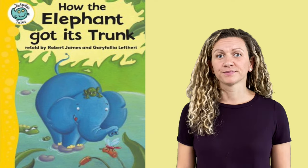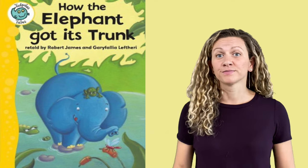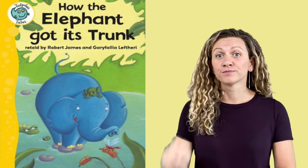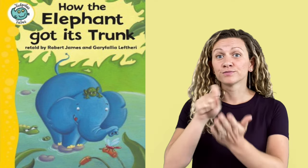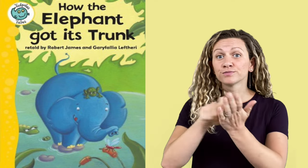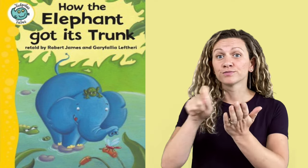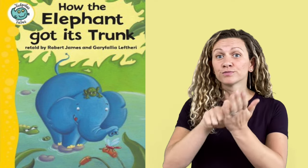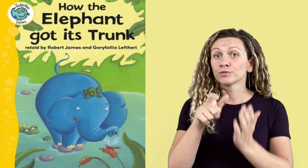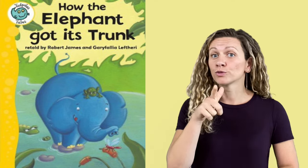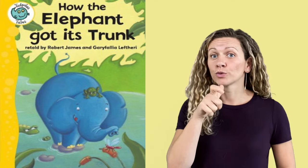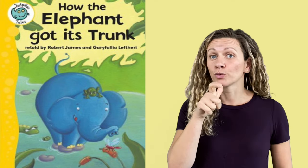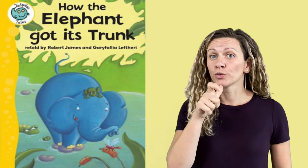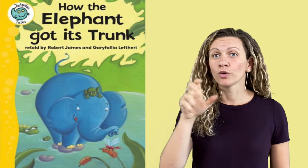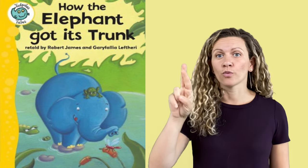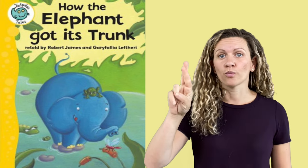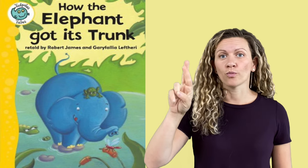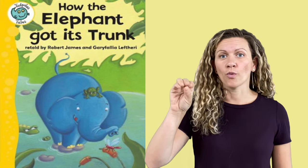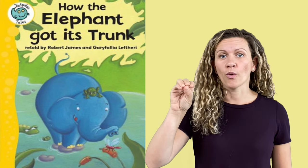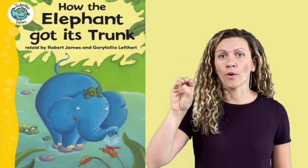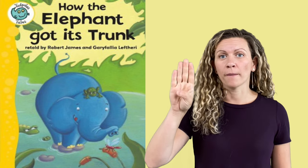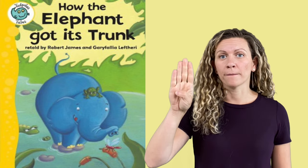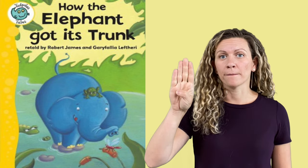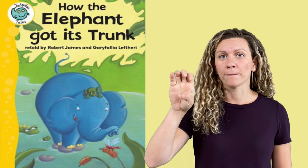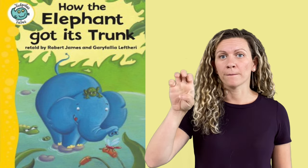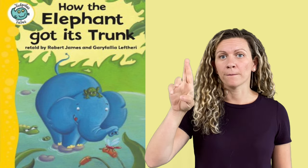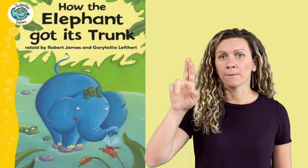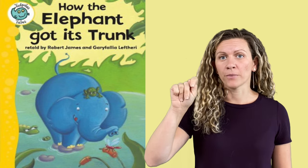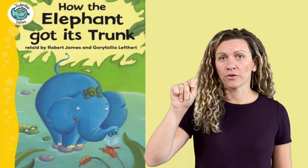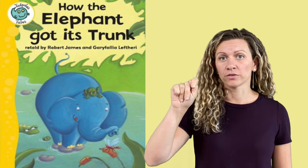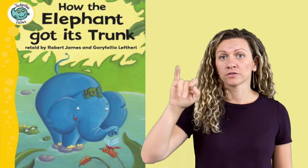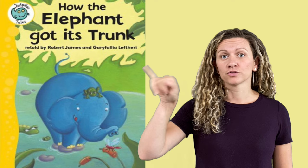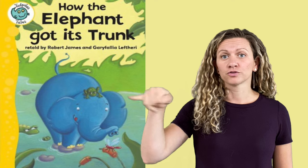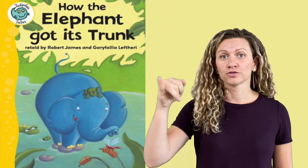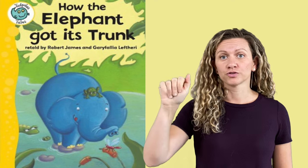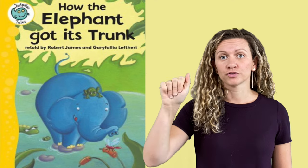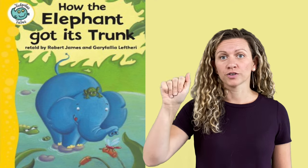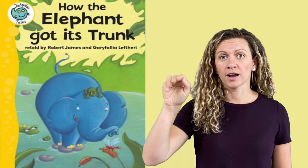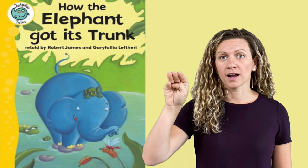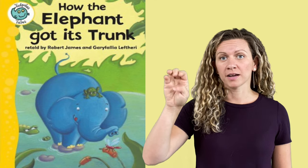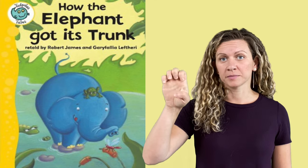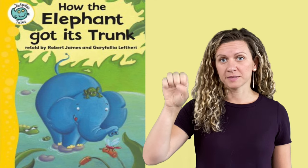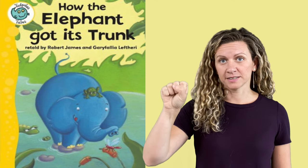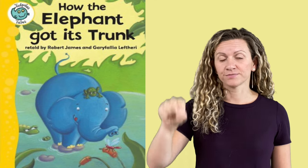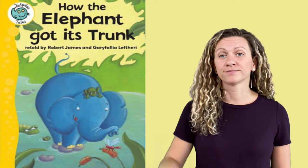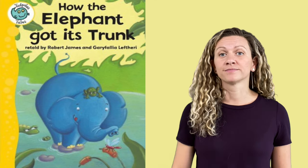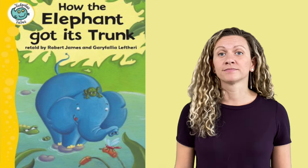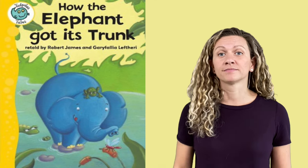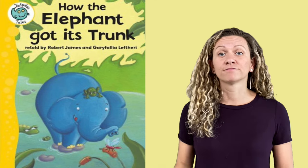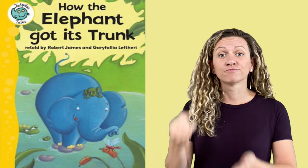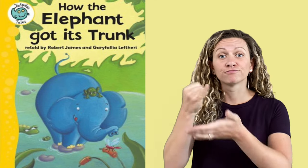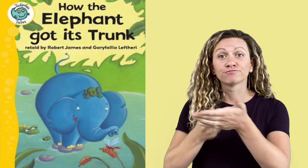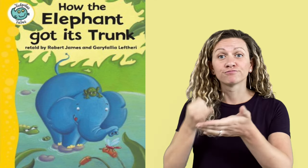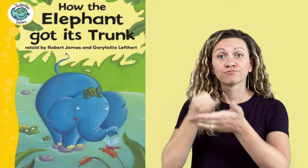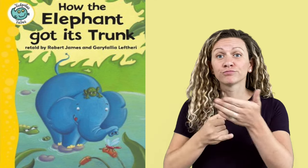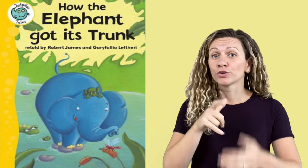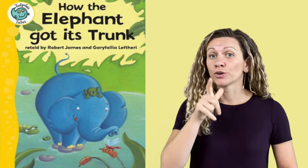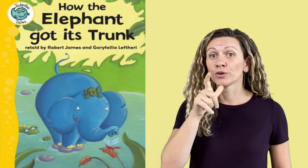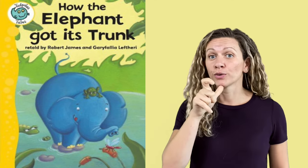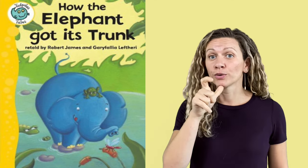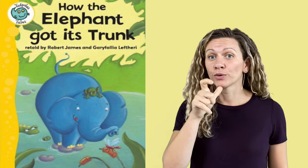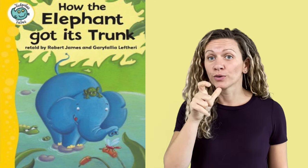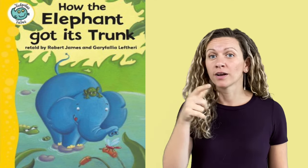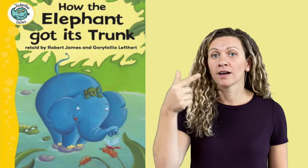Written by Robert James and